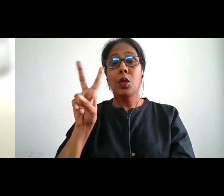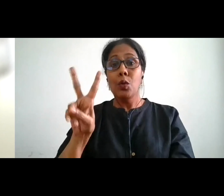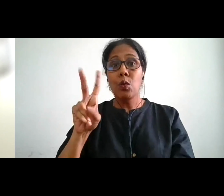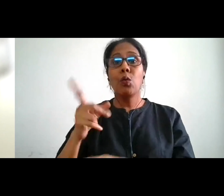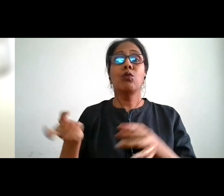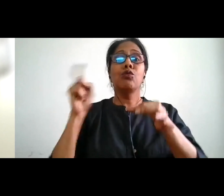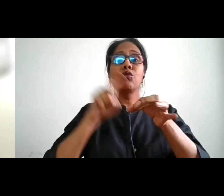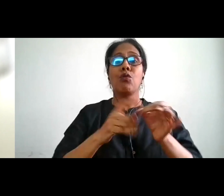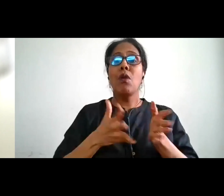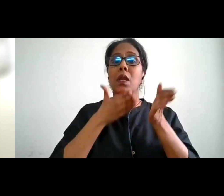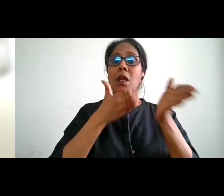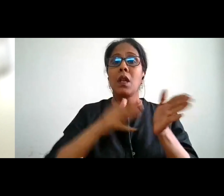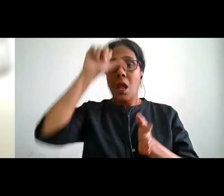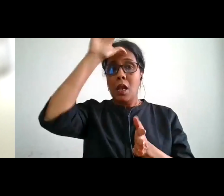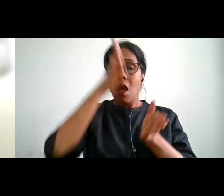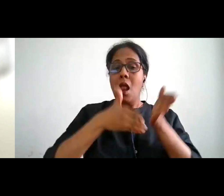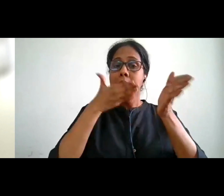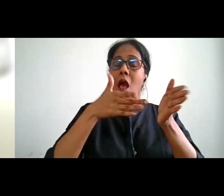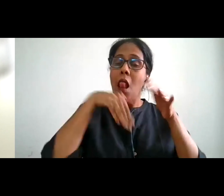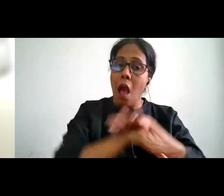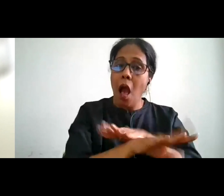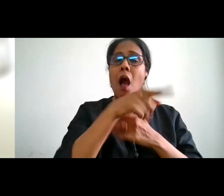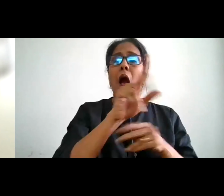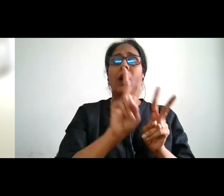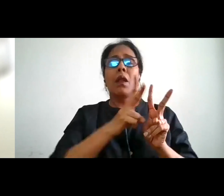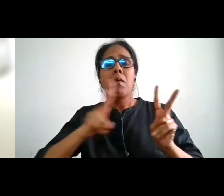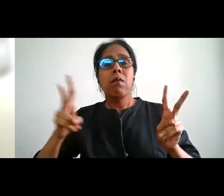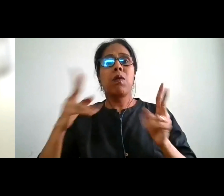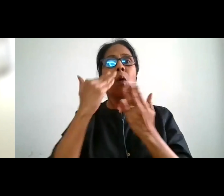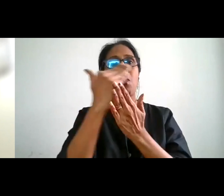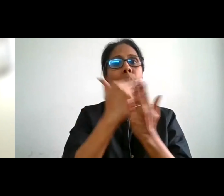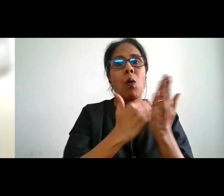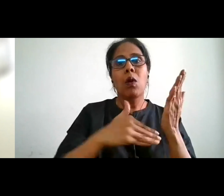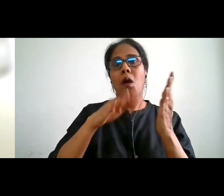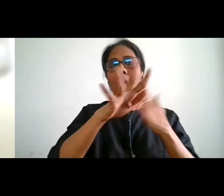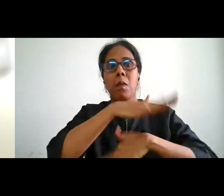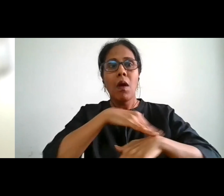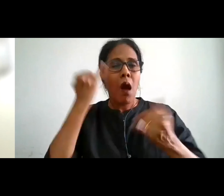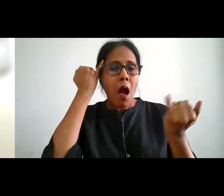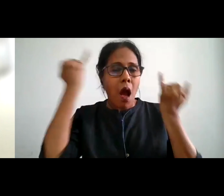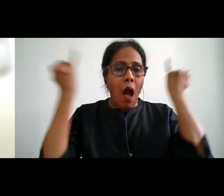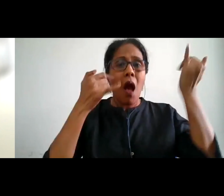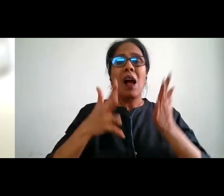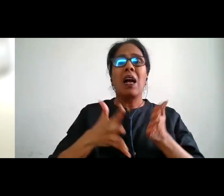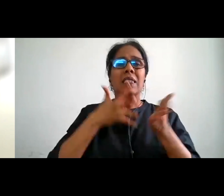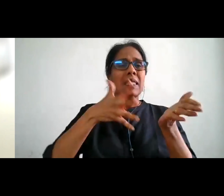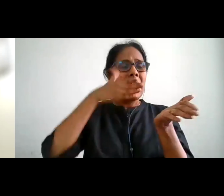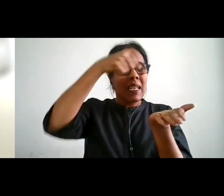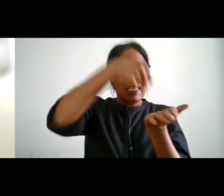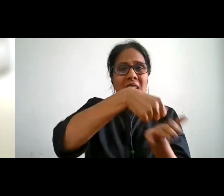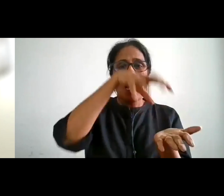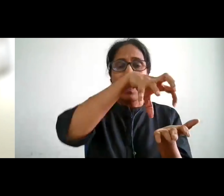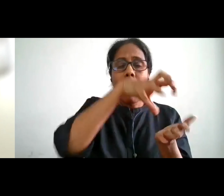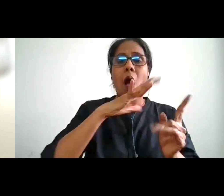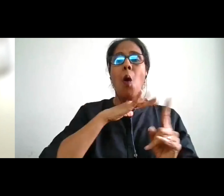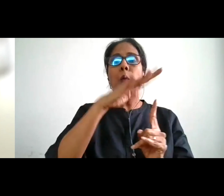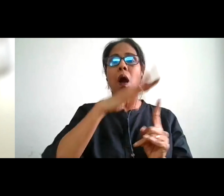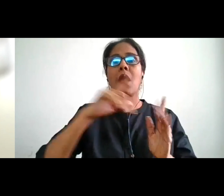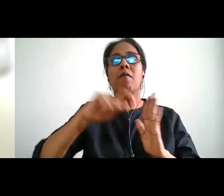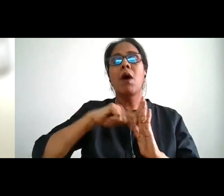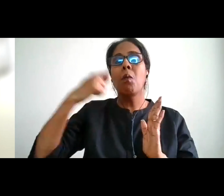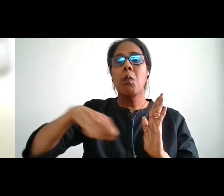innovative initiatives in RailTel, including the station Wi-Fi project, one of the best digital